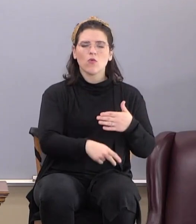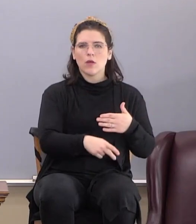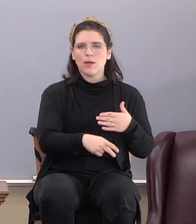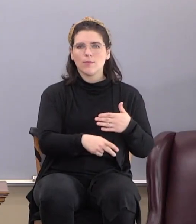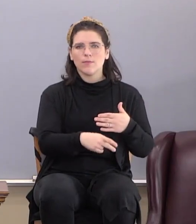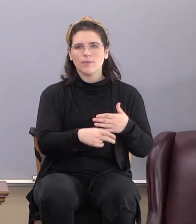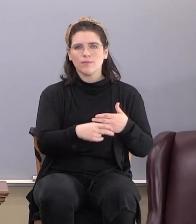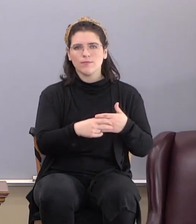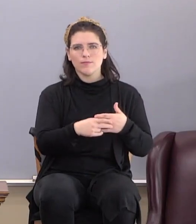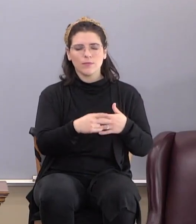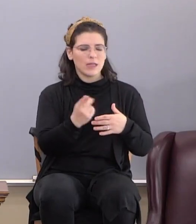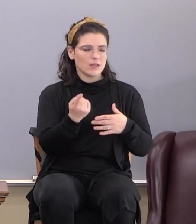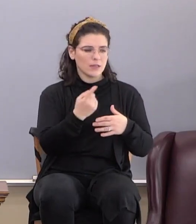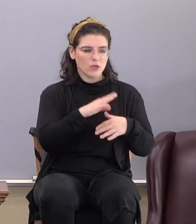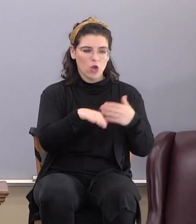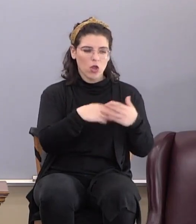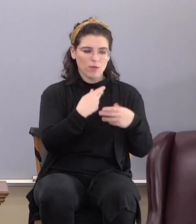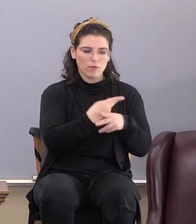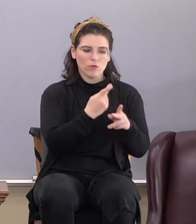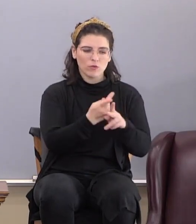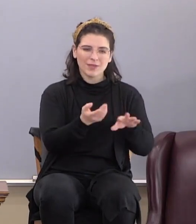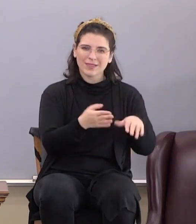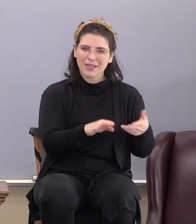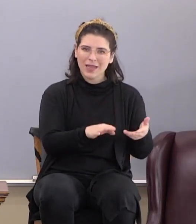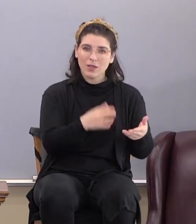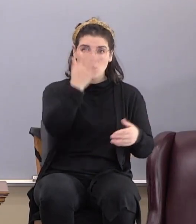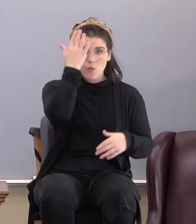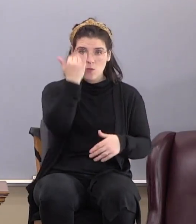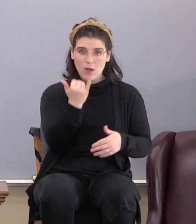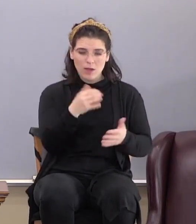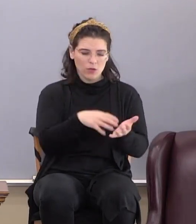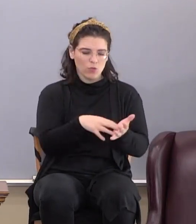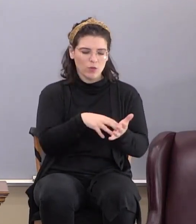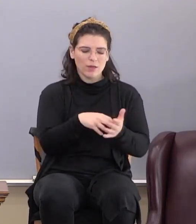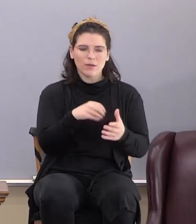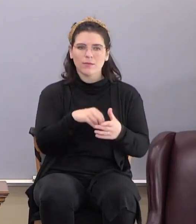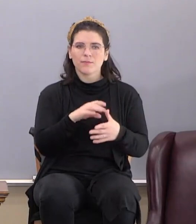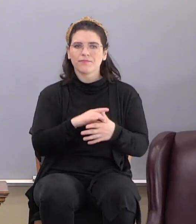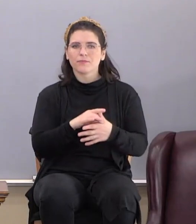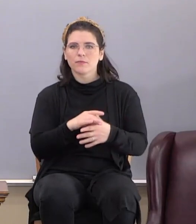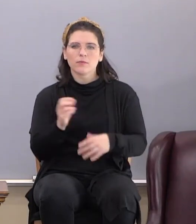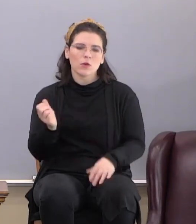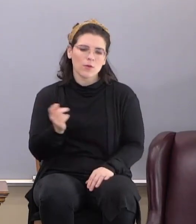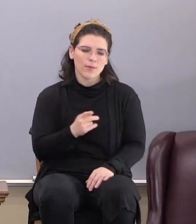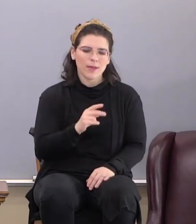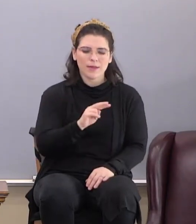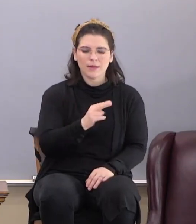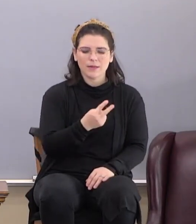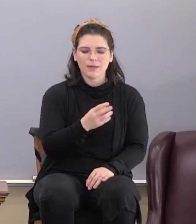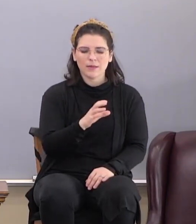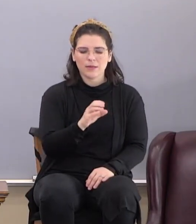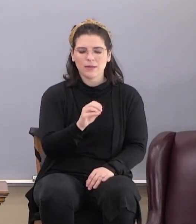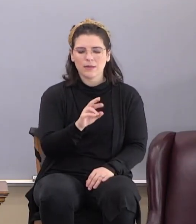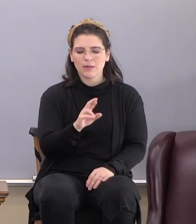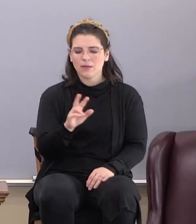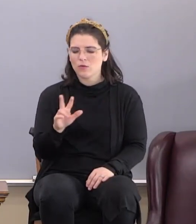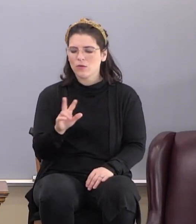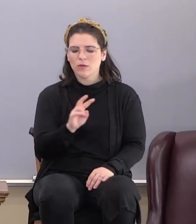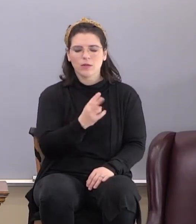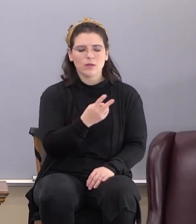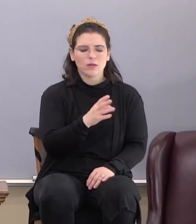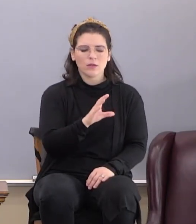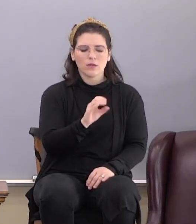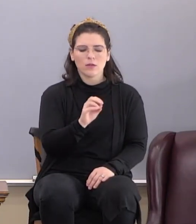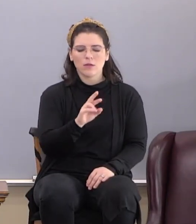the flesh. Okay? So, going back to 2 Corinthians chapter 3. 2 Corinthians chapter